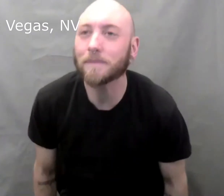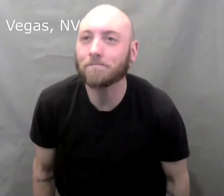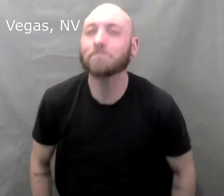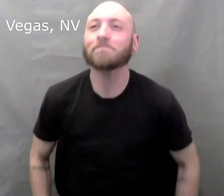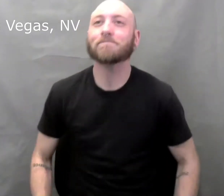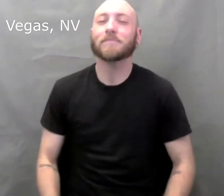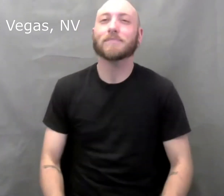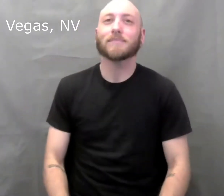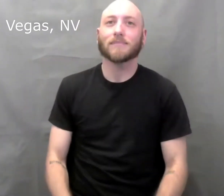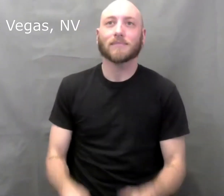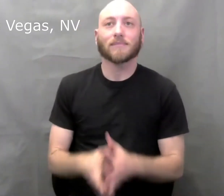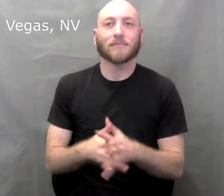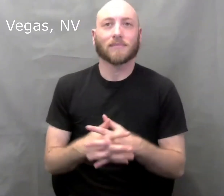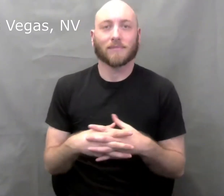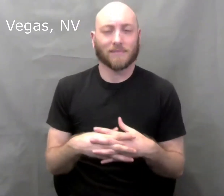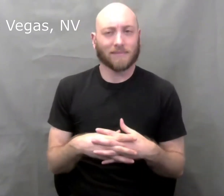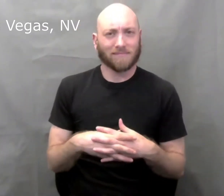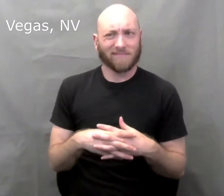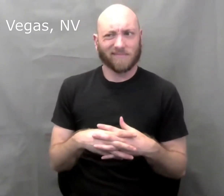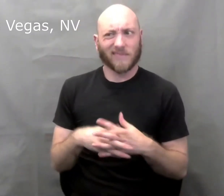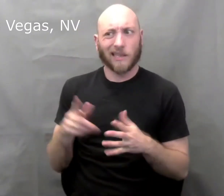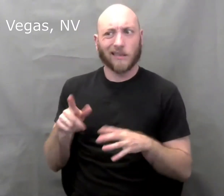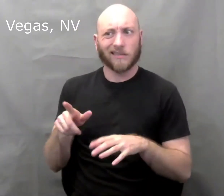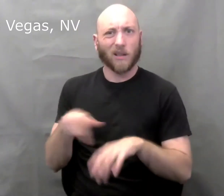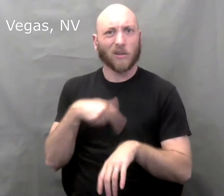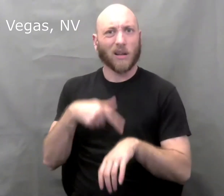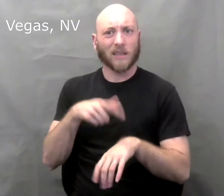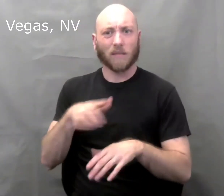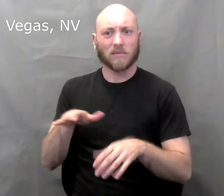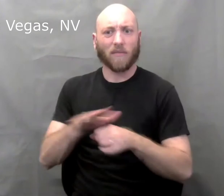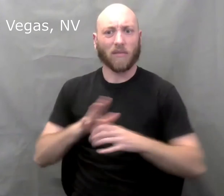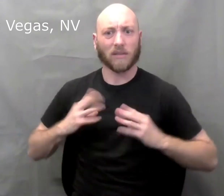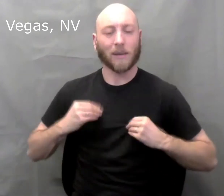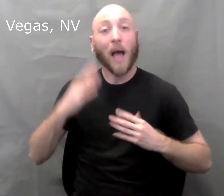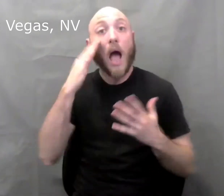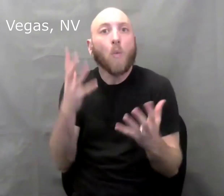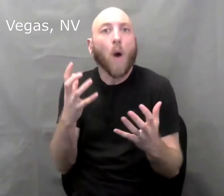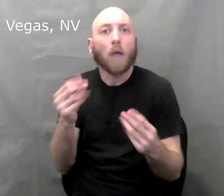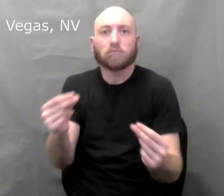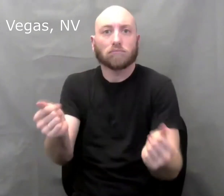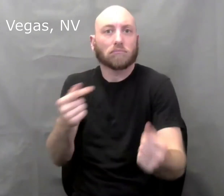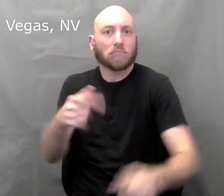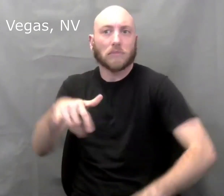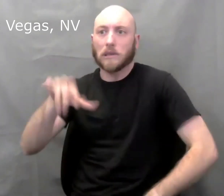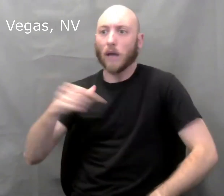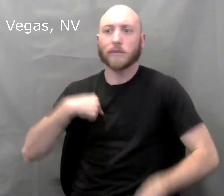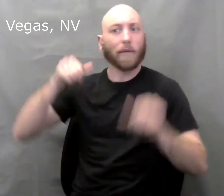it took me longer than I wanted it to take me. I wanted to be able to just immediately say, okay, I give up. Like, my life